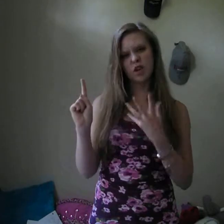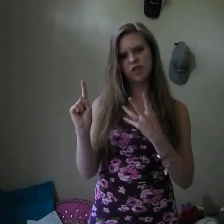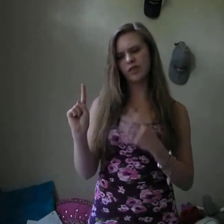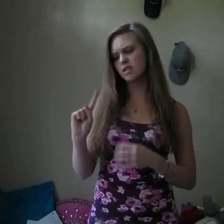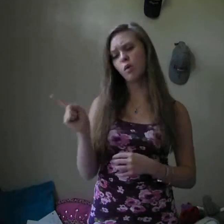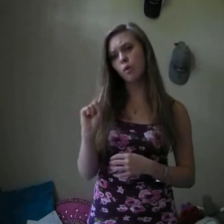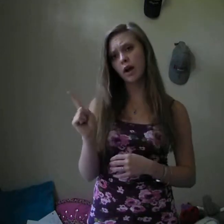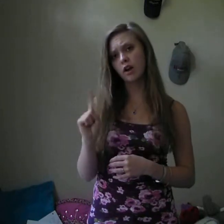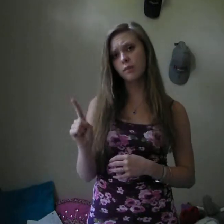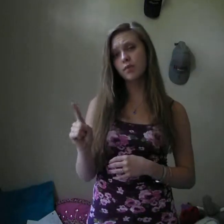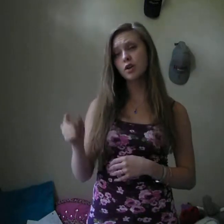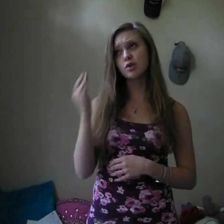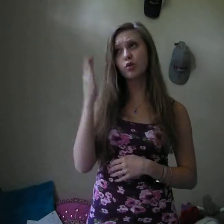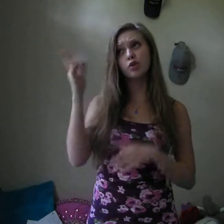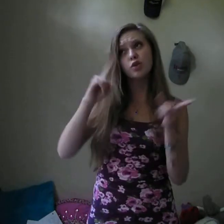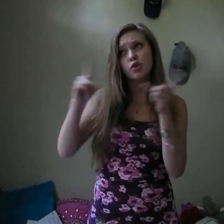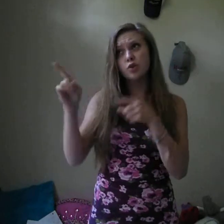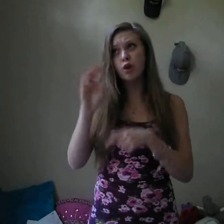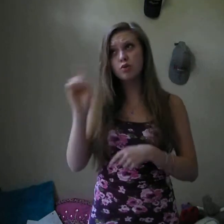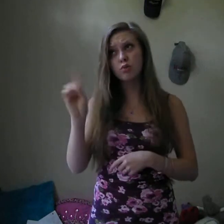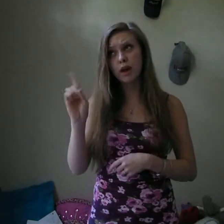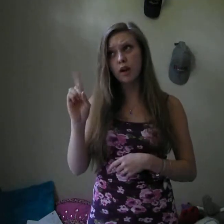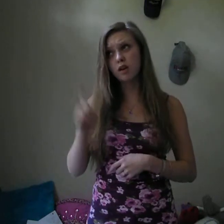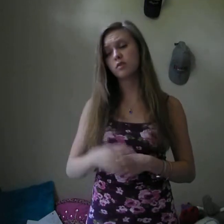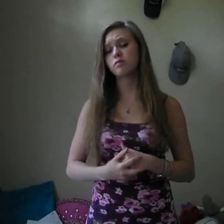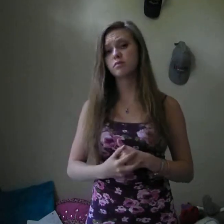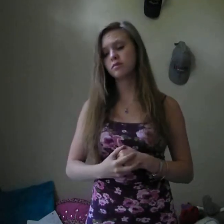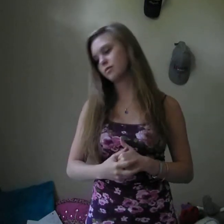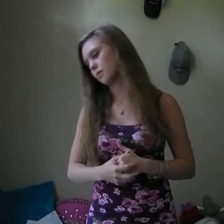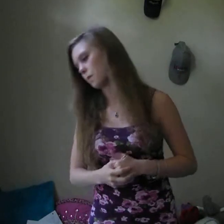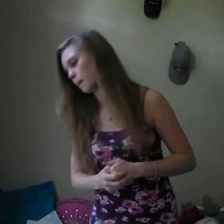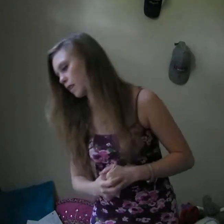question face. Where? So you go to where?